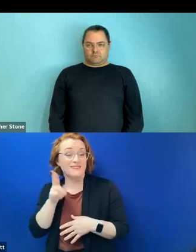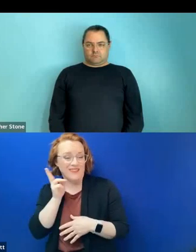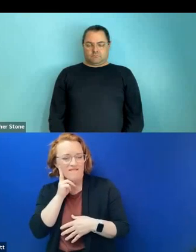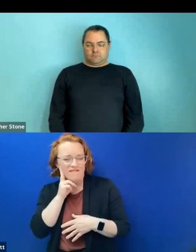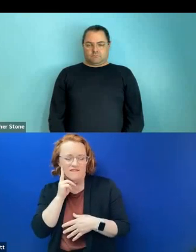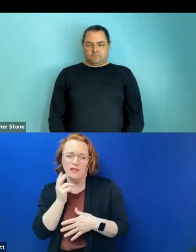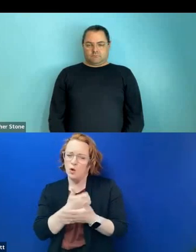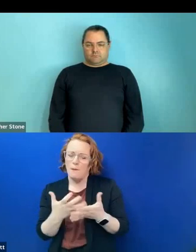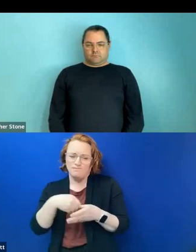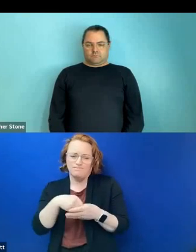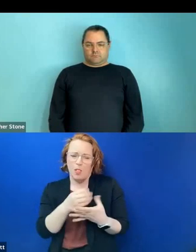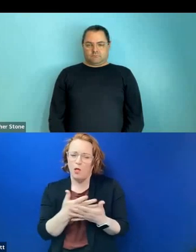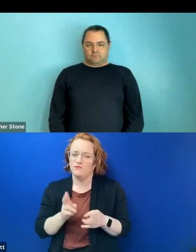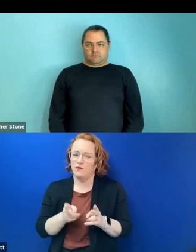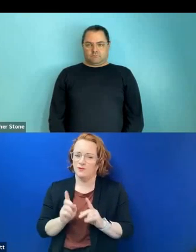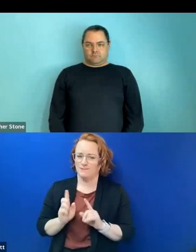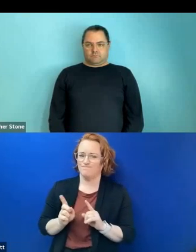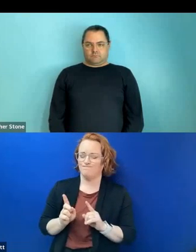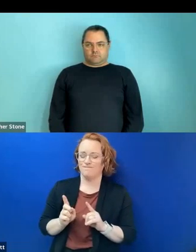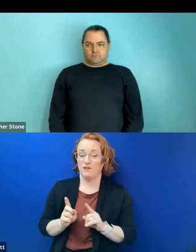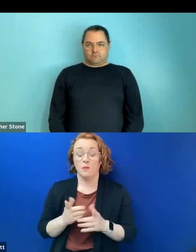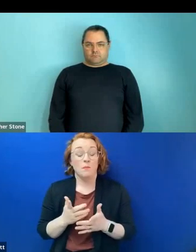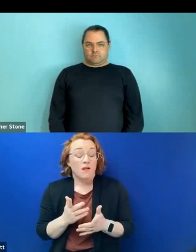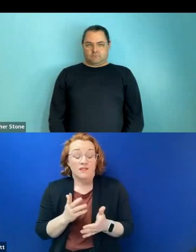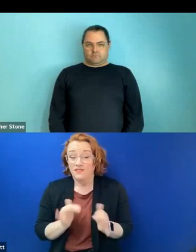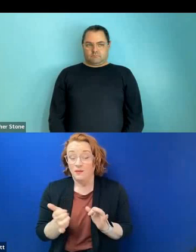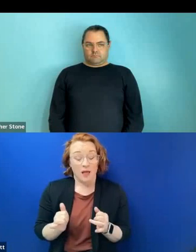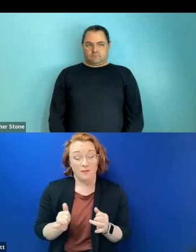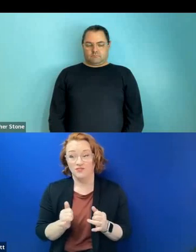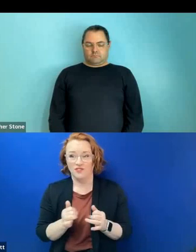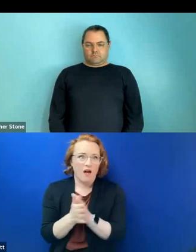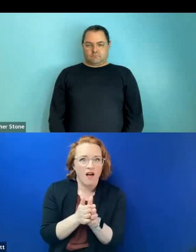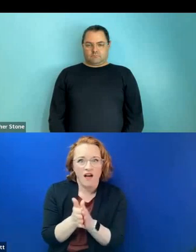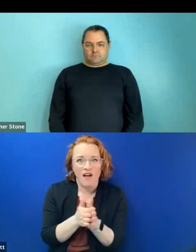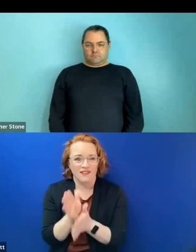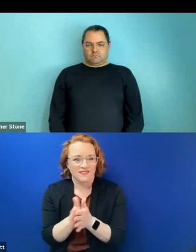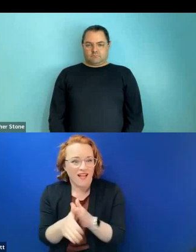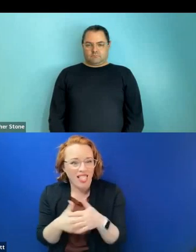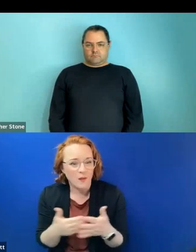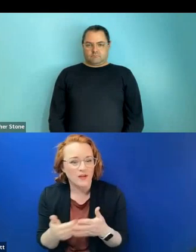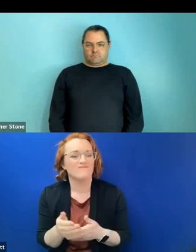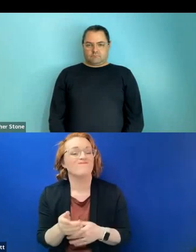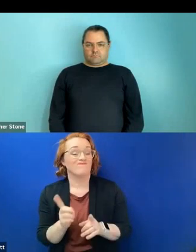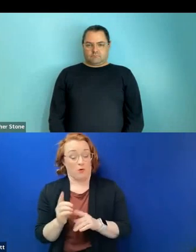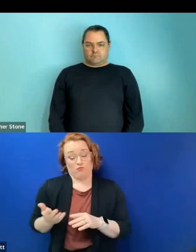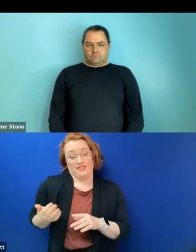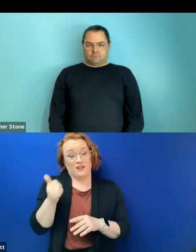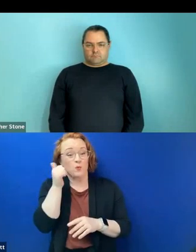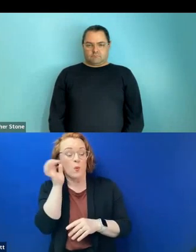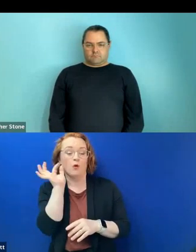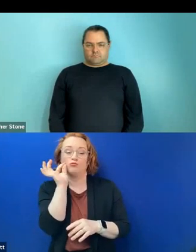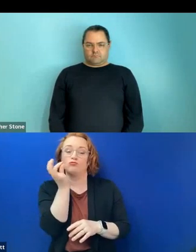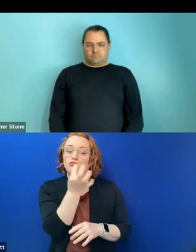members. But sometimes people just get really excited, especially now. You might have seen on TV